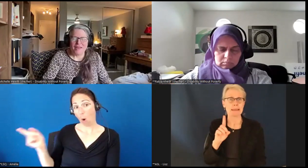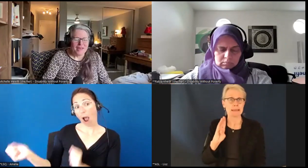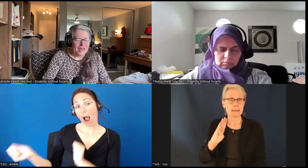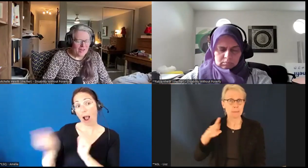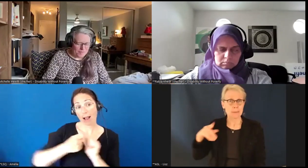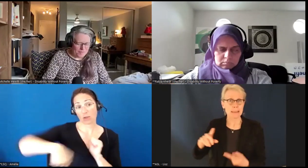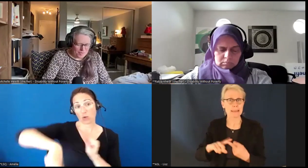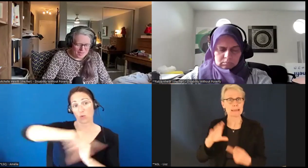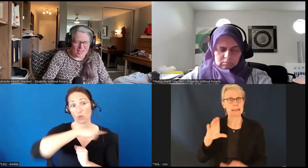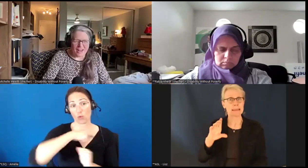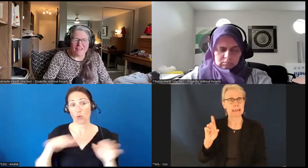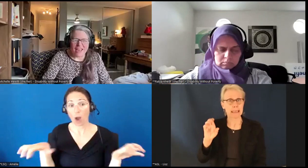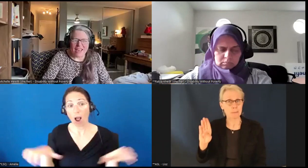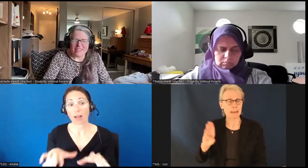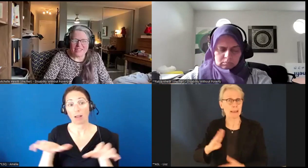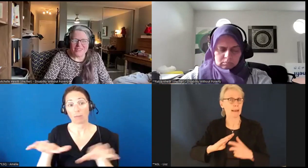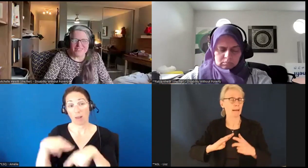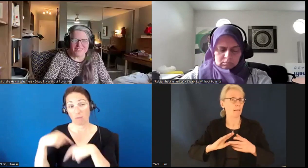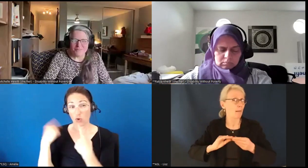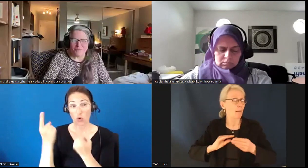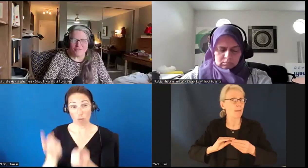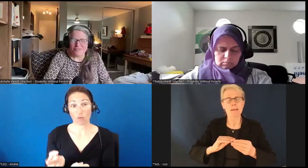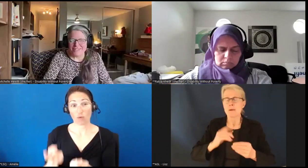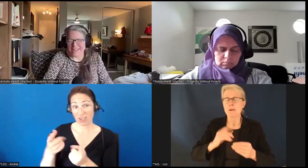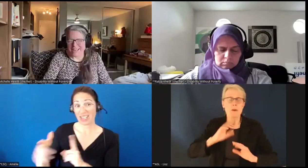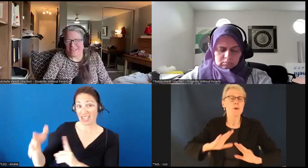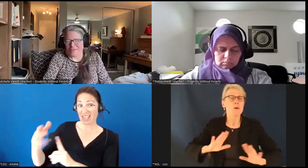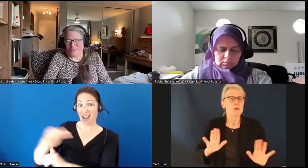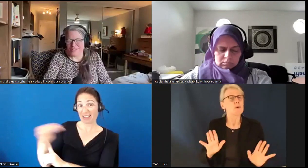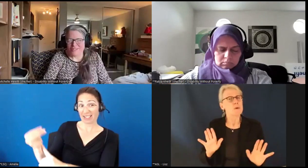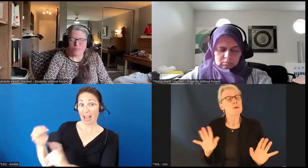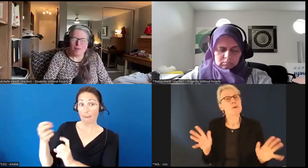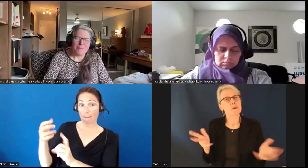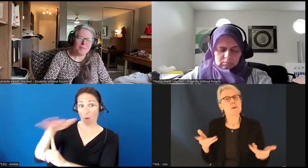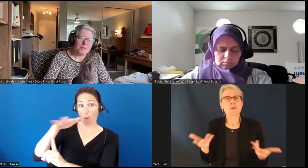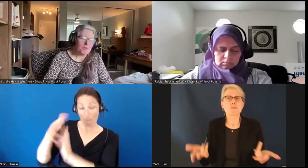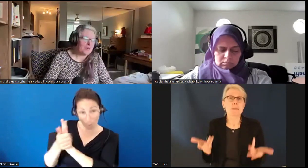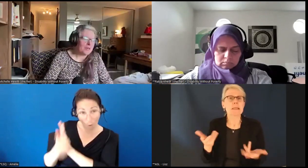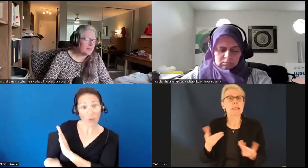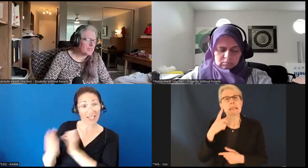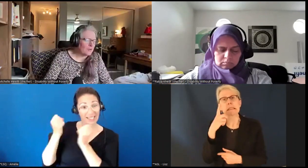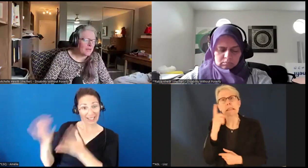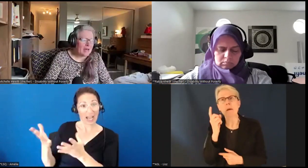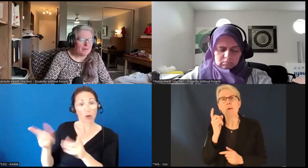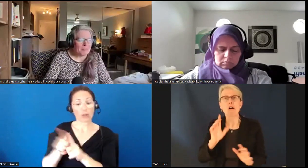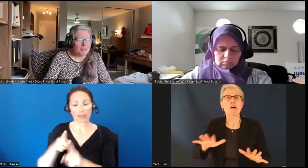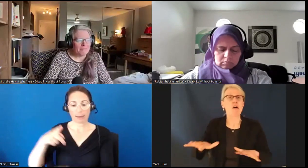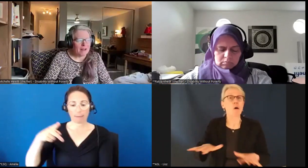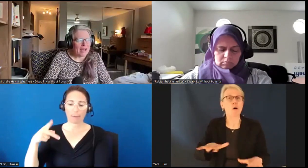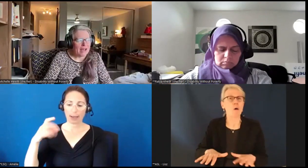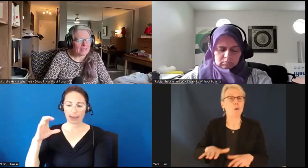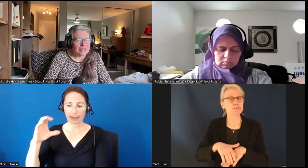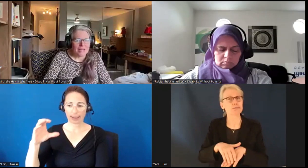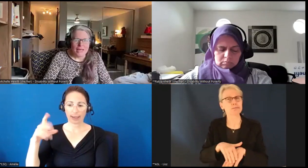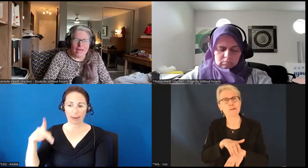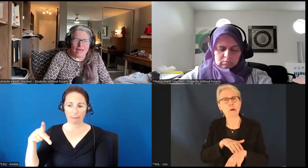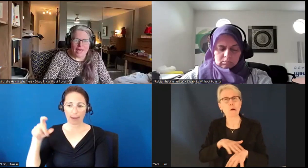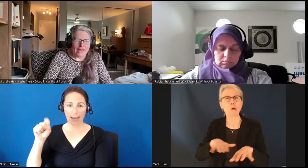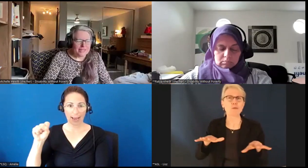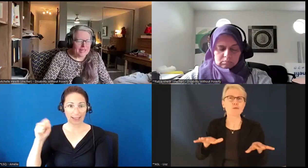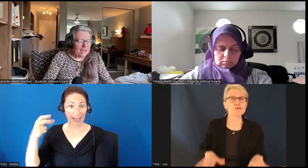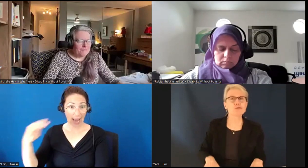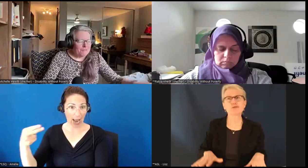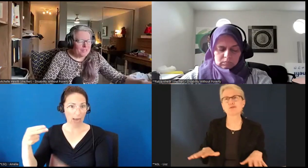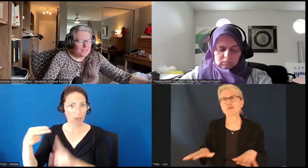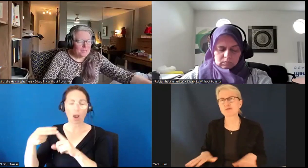Benefit, have been thinking, okay, so it's time for us to kind of, in the summer, maybe we can slow down a bit, relax.